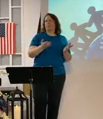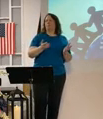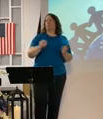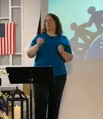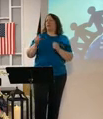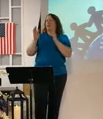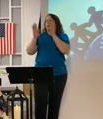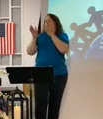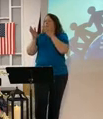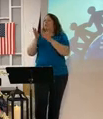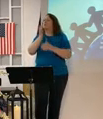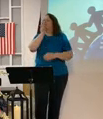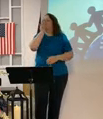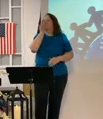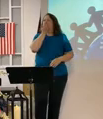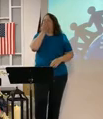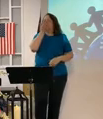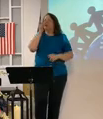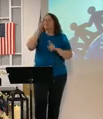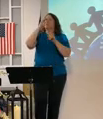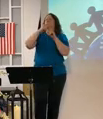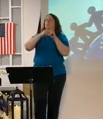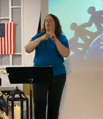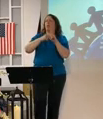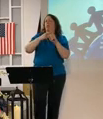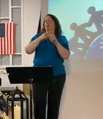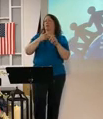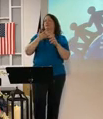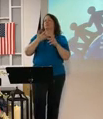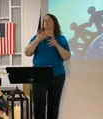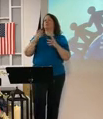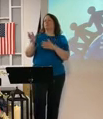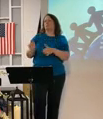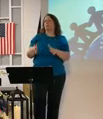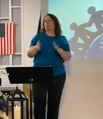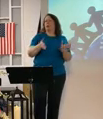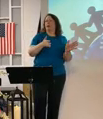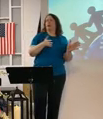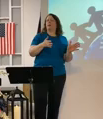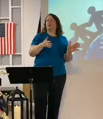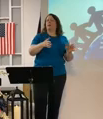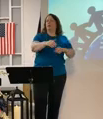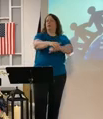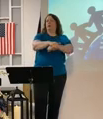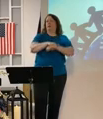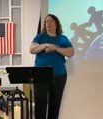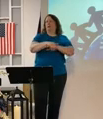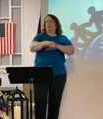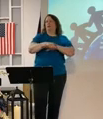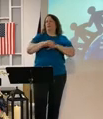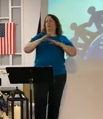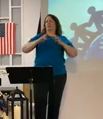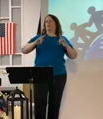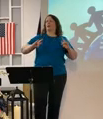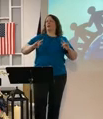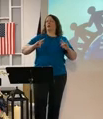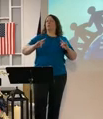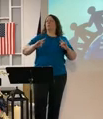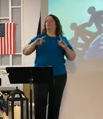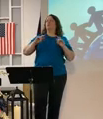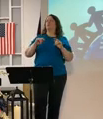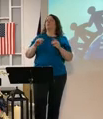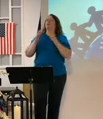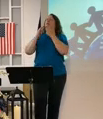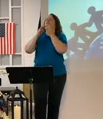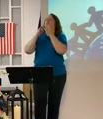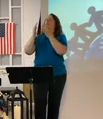focus on Czech Republic for the next month or so, with preparation for English camp, and then as I prepare to go. And God, I just thank you